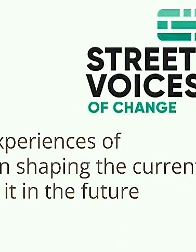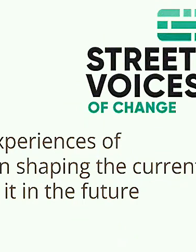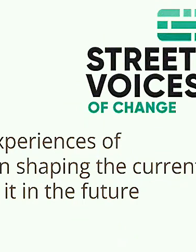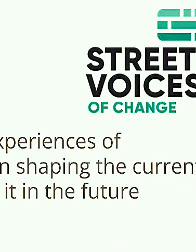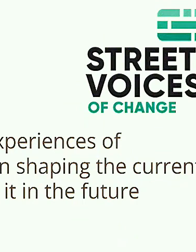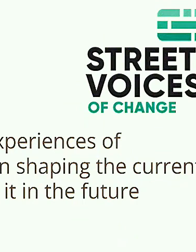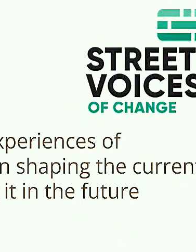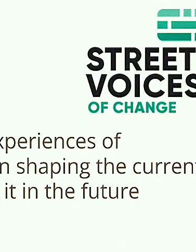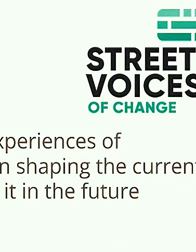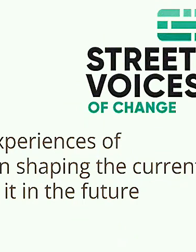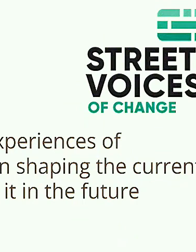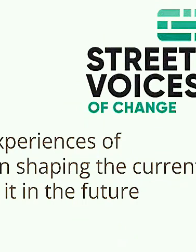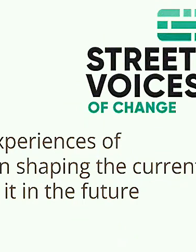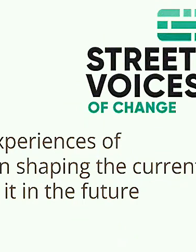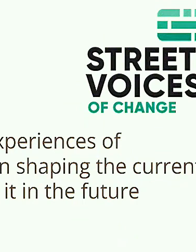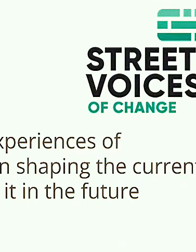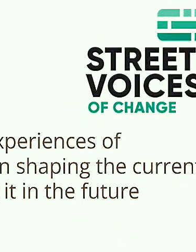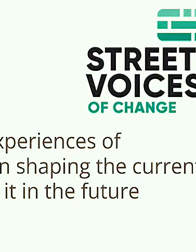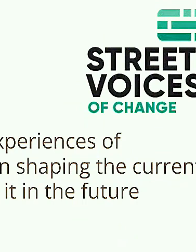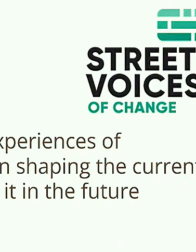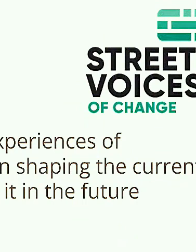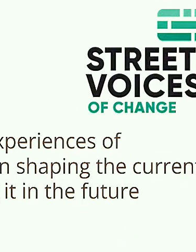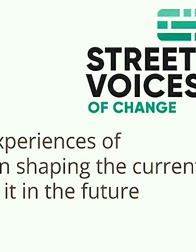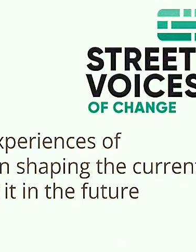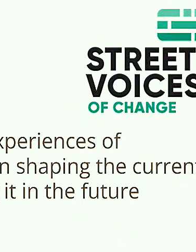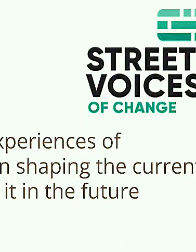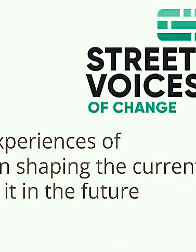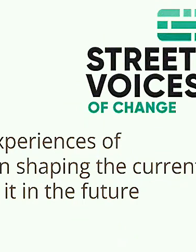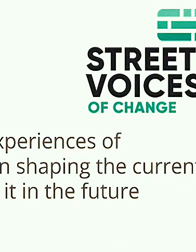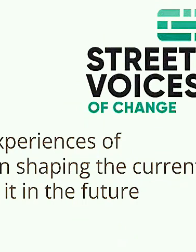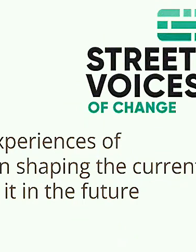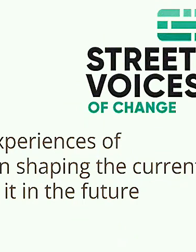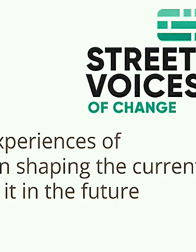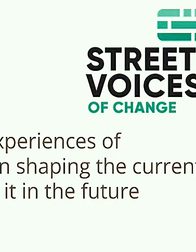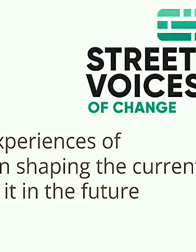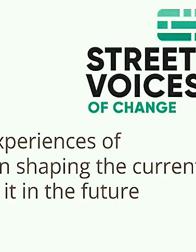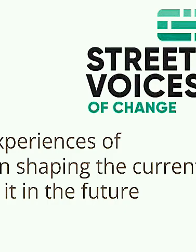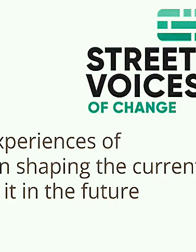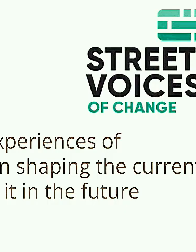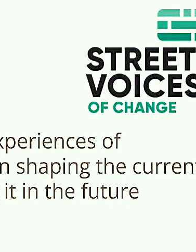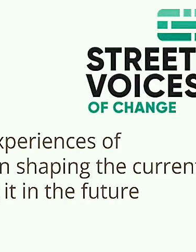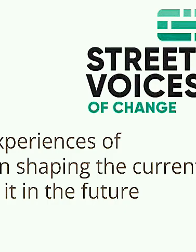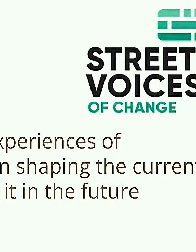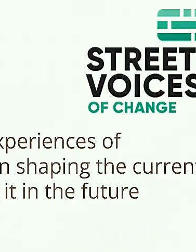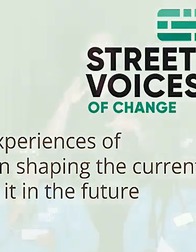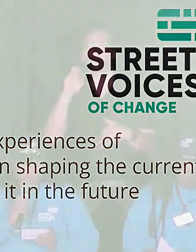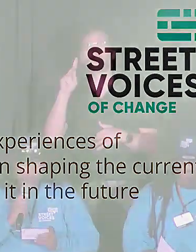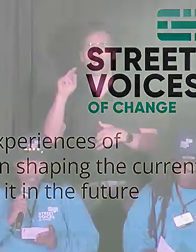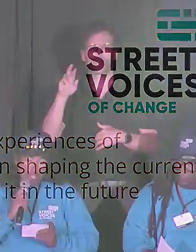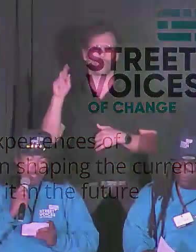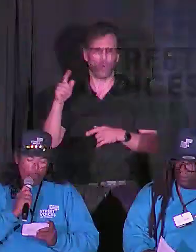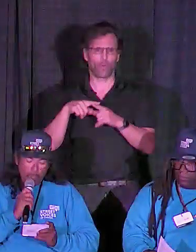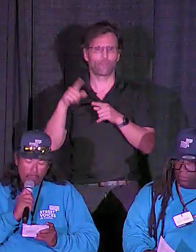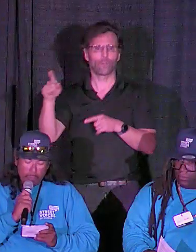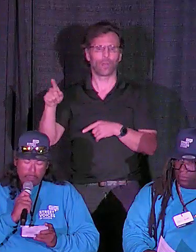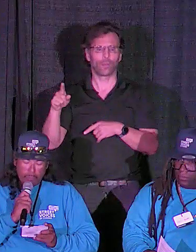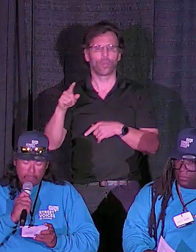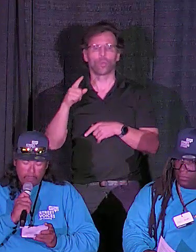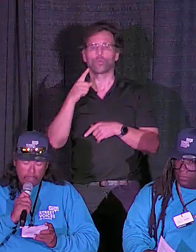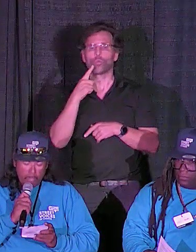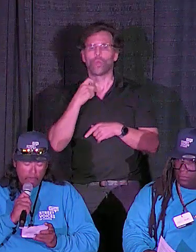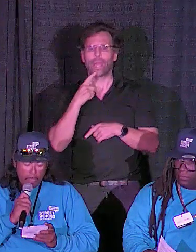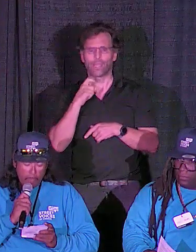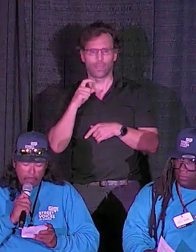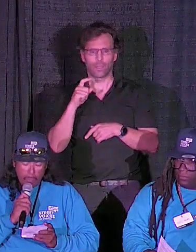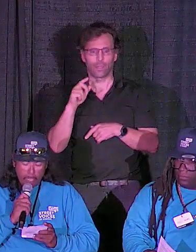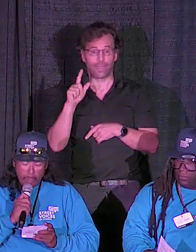Hello, good friends. How are you doing today? My name is Jerry. I'm from Street Voices. I'm a Northern Plains Arapaho from Rainy River Reservation. We are the voices for